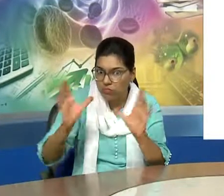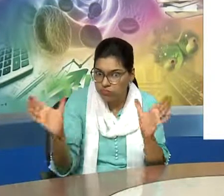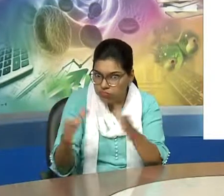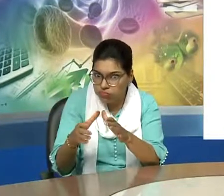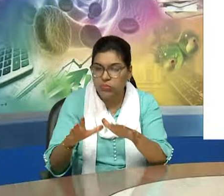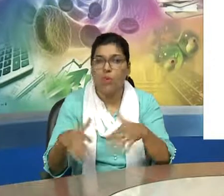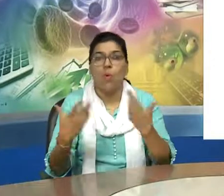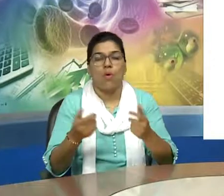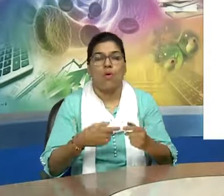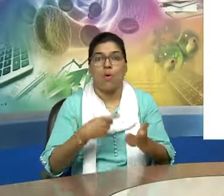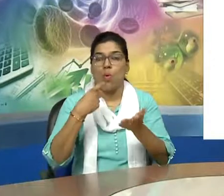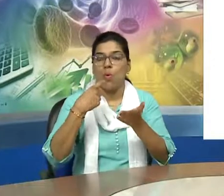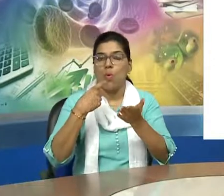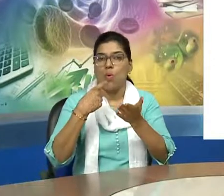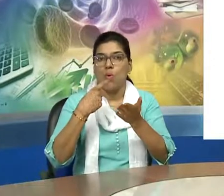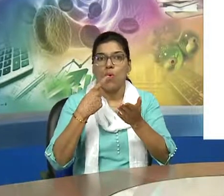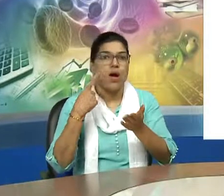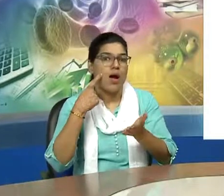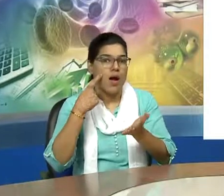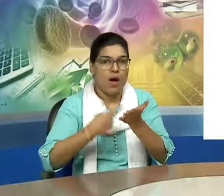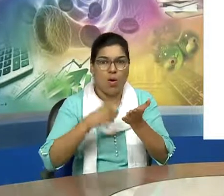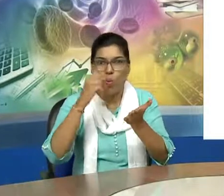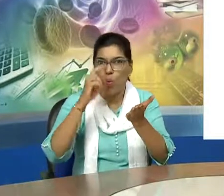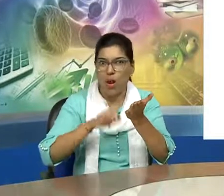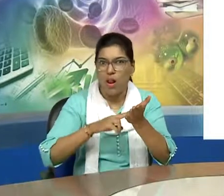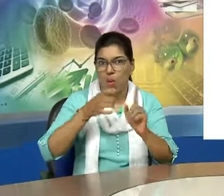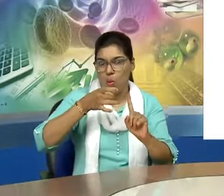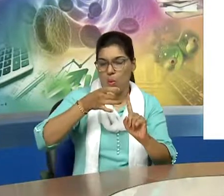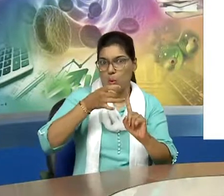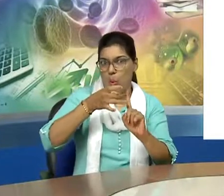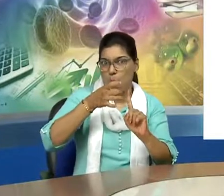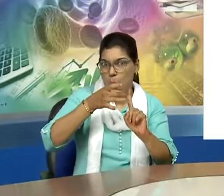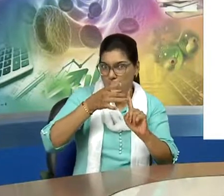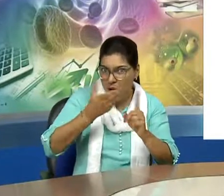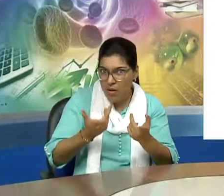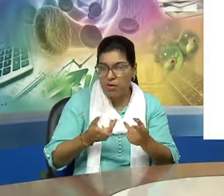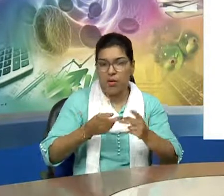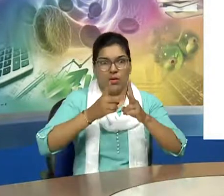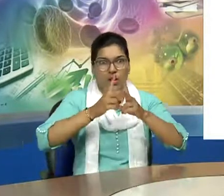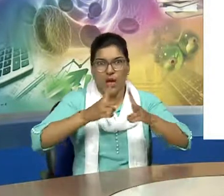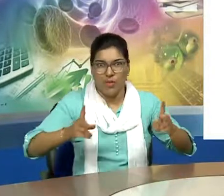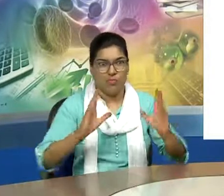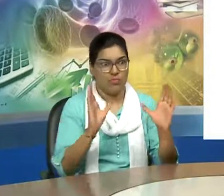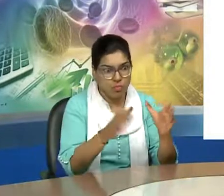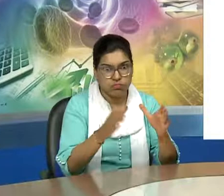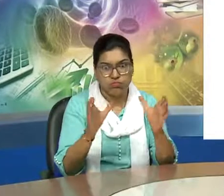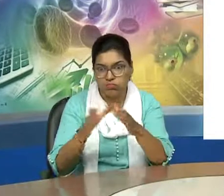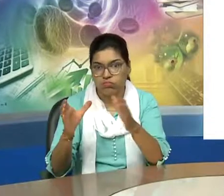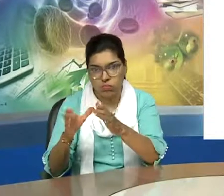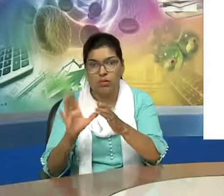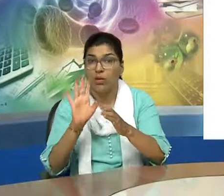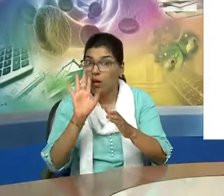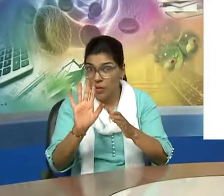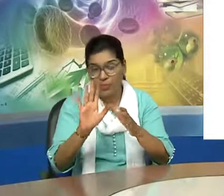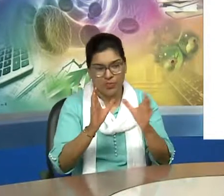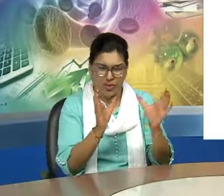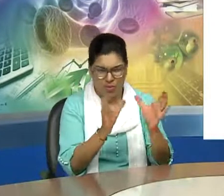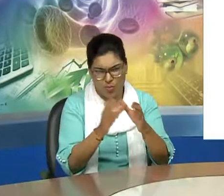All these images you already have seen. These are the items which we